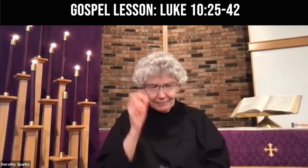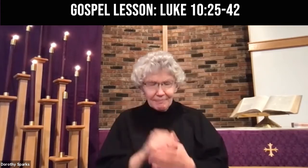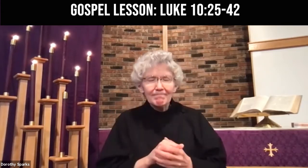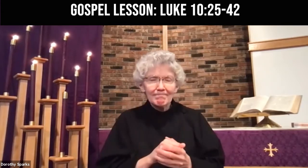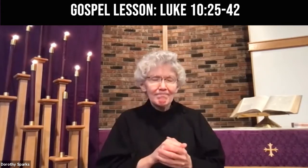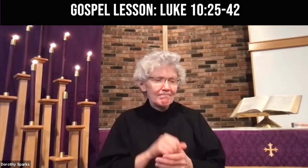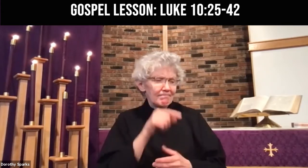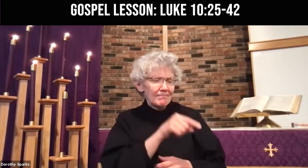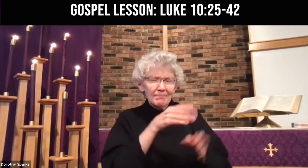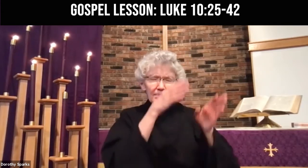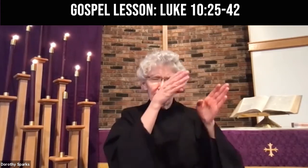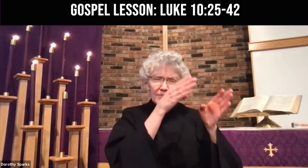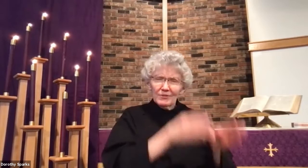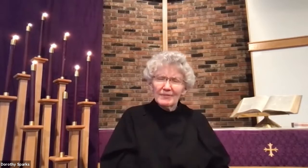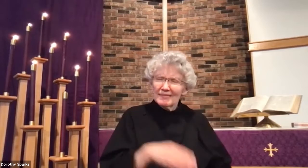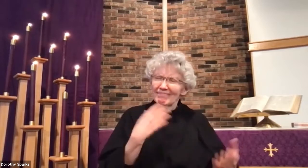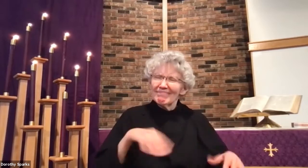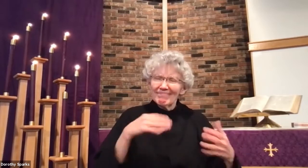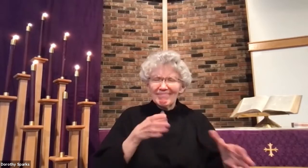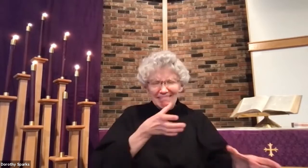to 42.